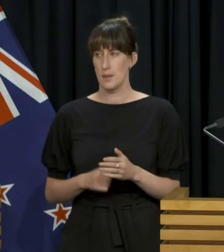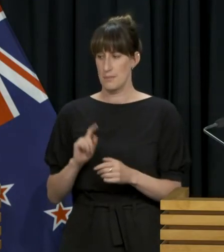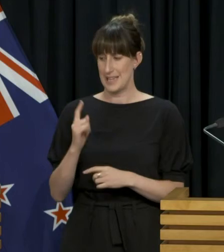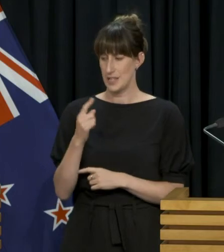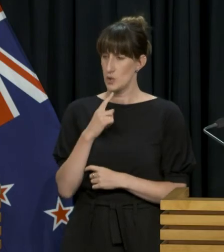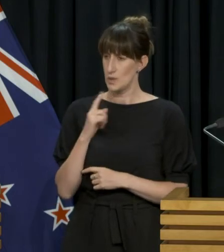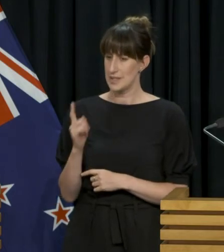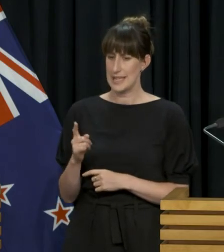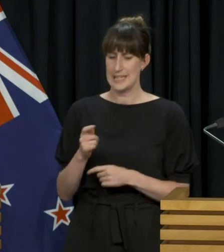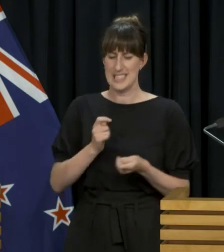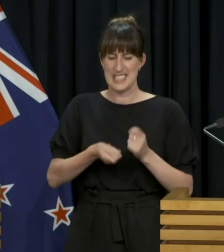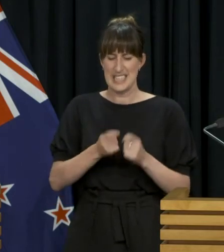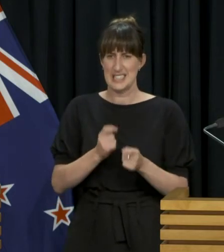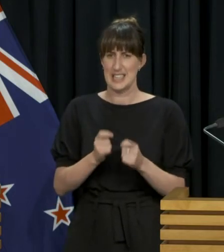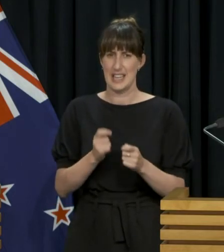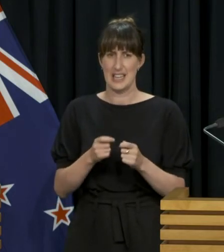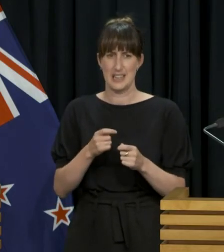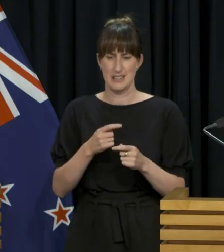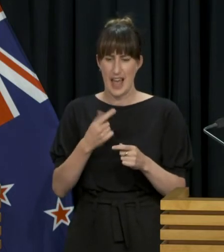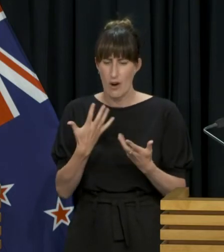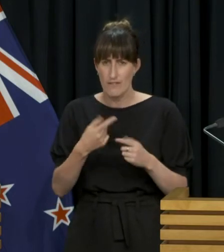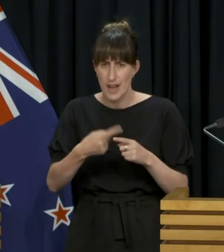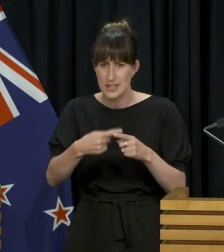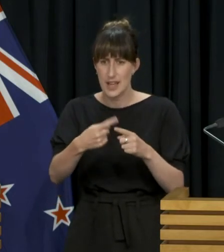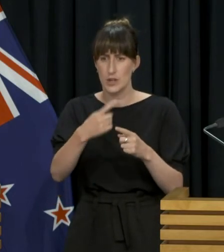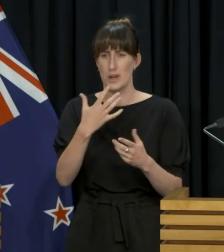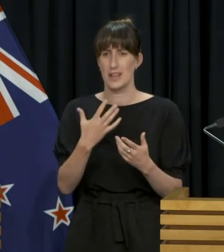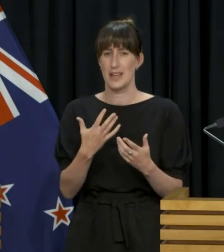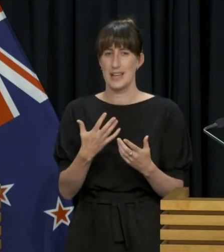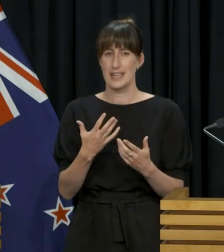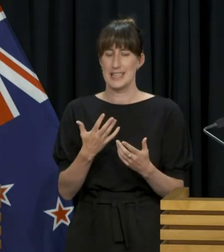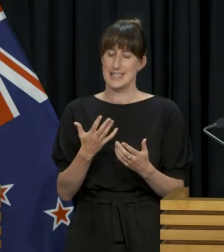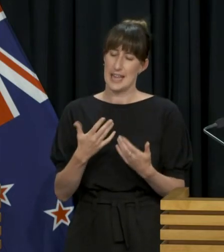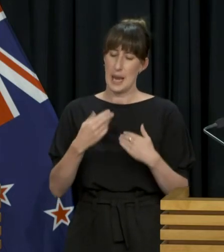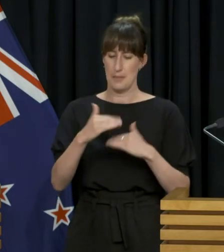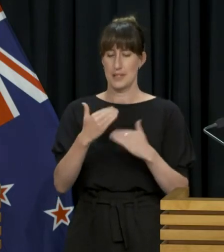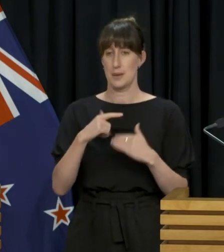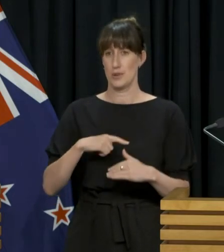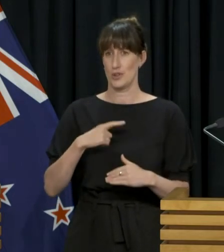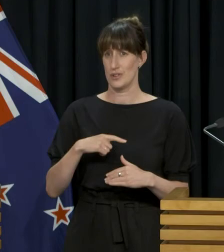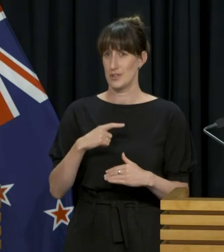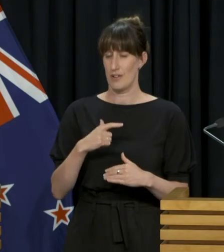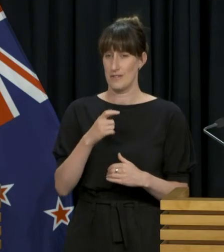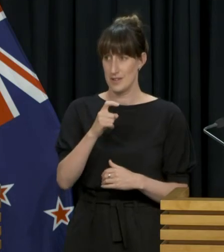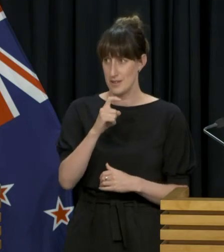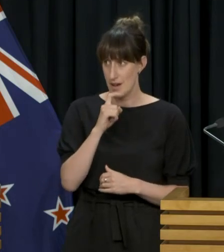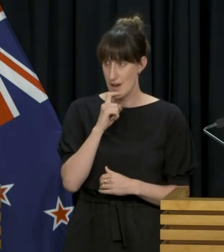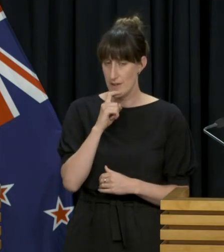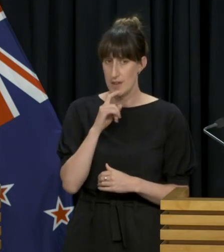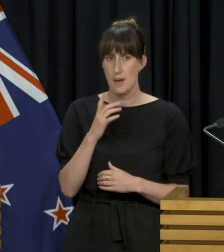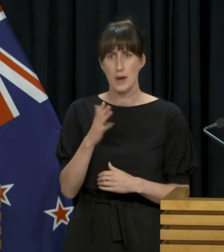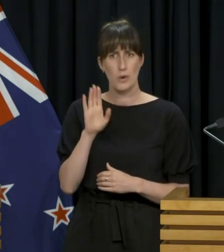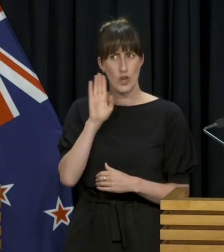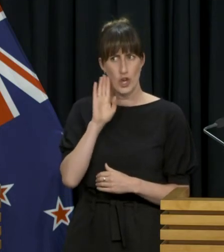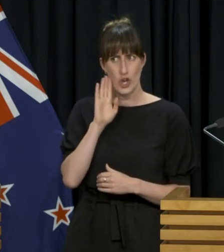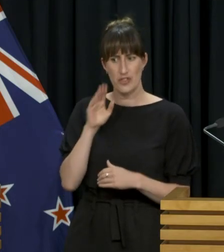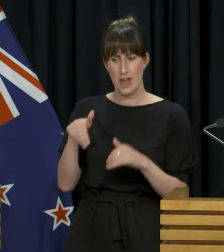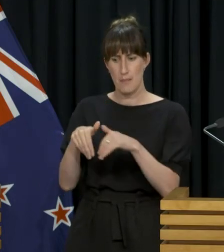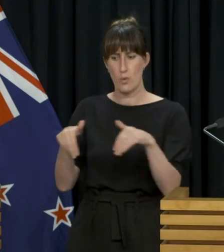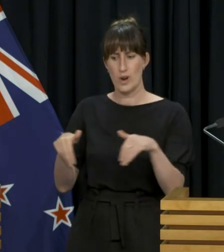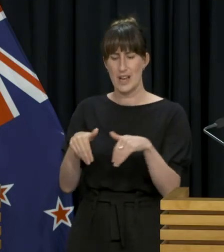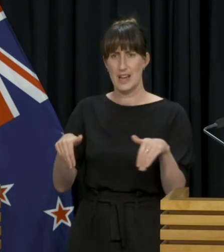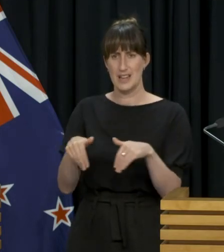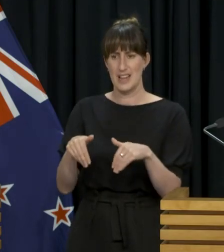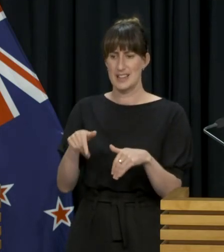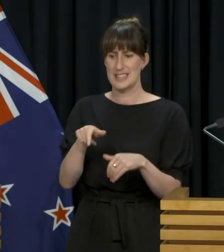by workforce, and in Parliament on Tuesday you said that one of our challenges we've got at the border is increasingly people don't want to work there. So